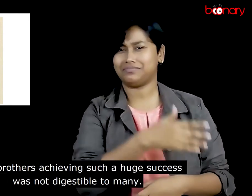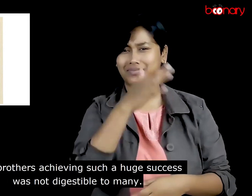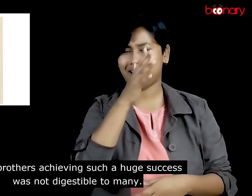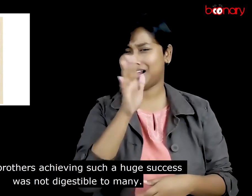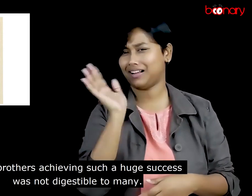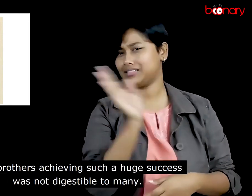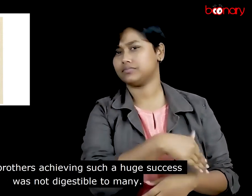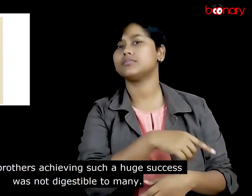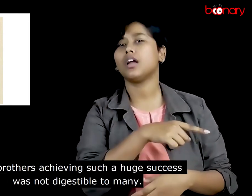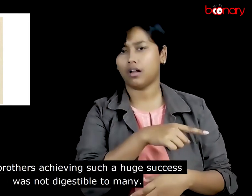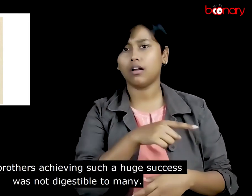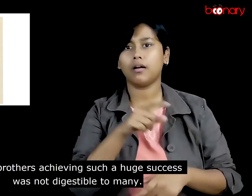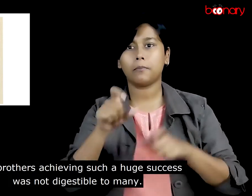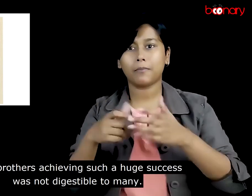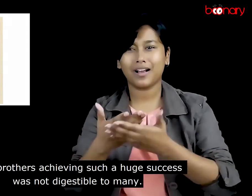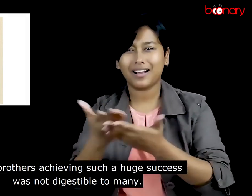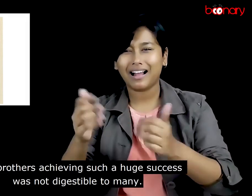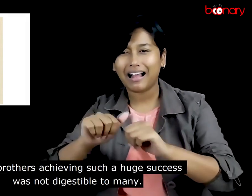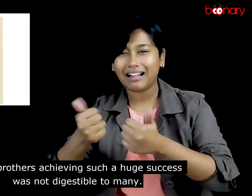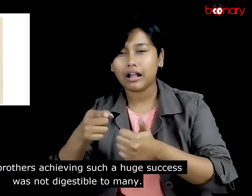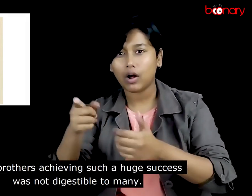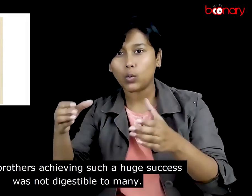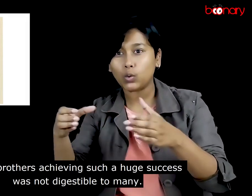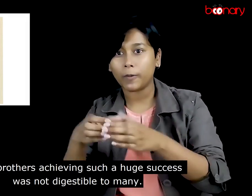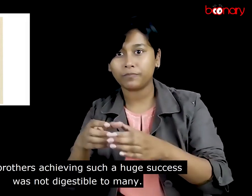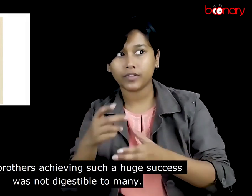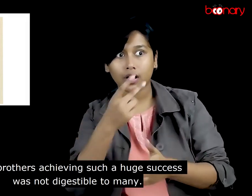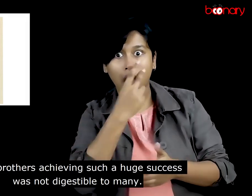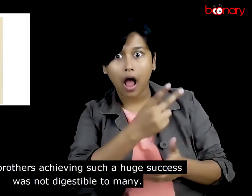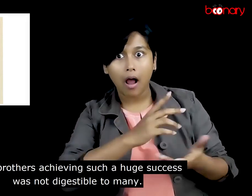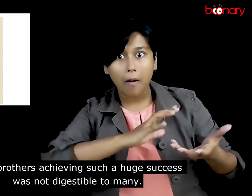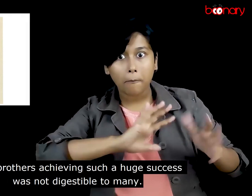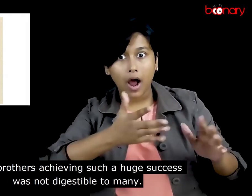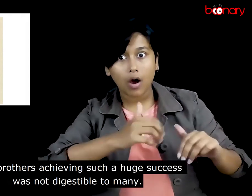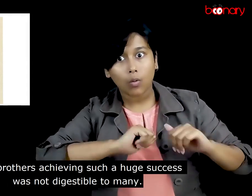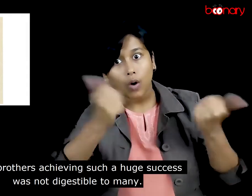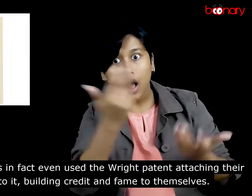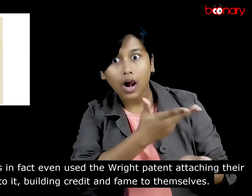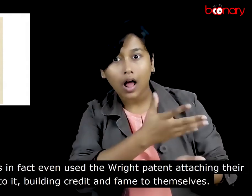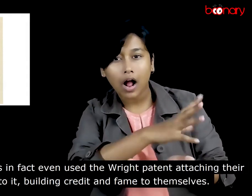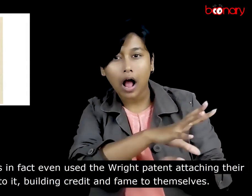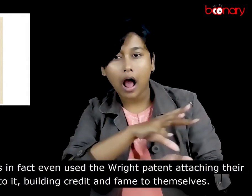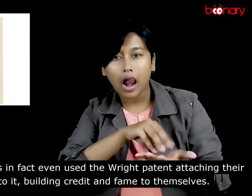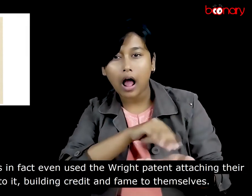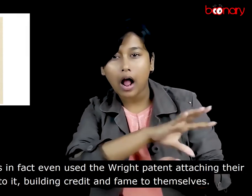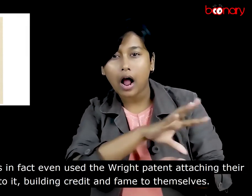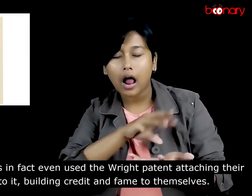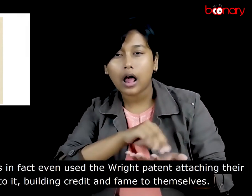These brothers achieving such a huge success was not digestible to many. Some aviators, in fact,